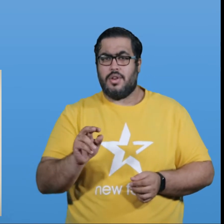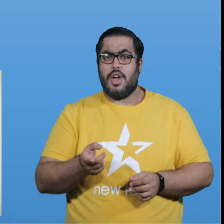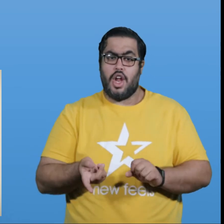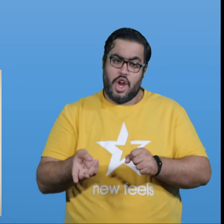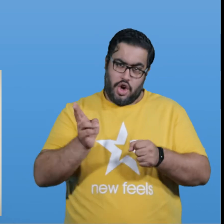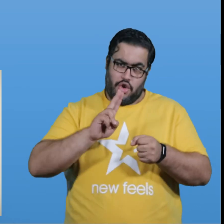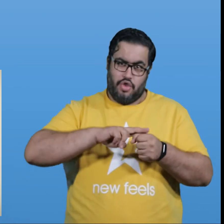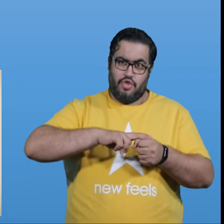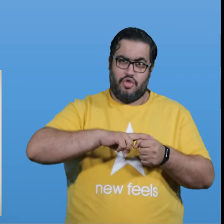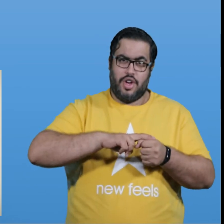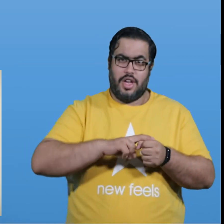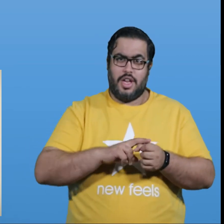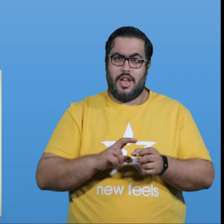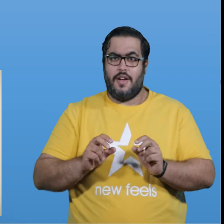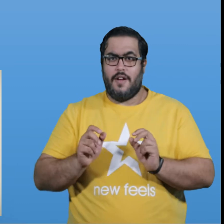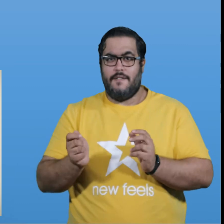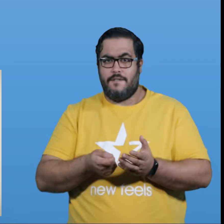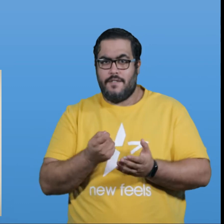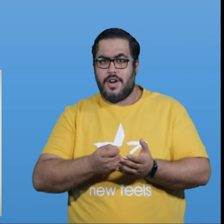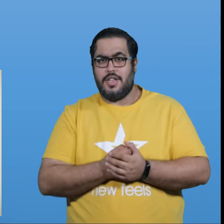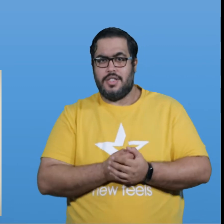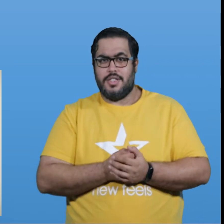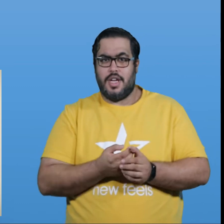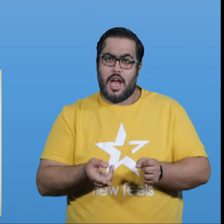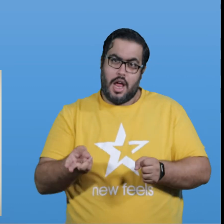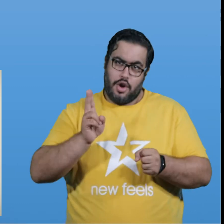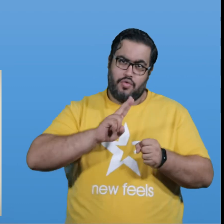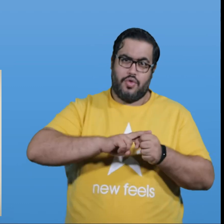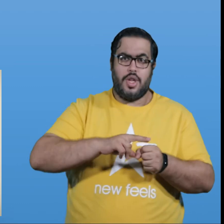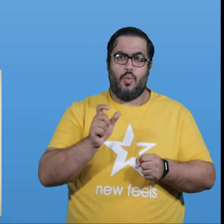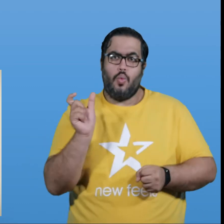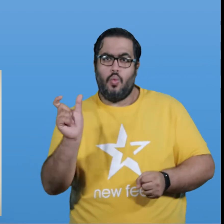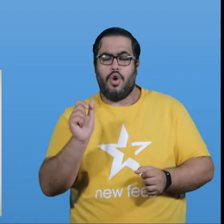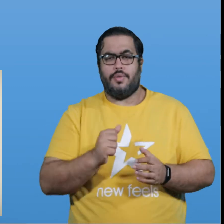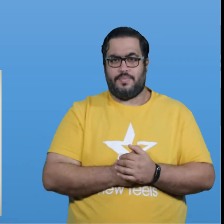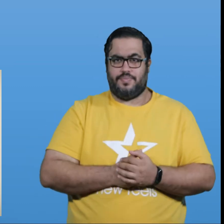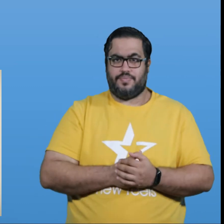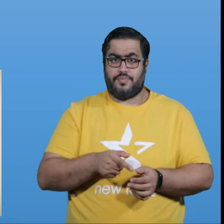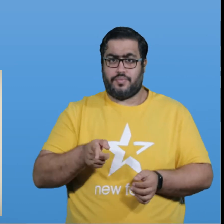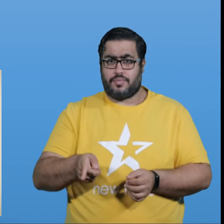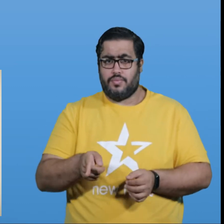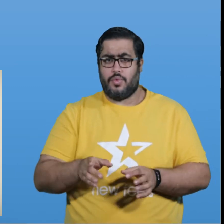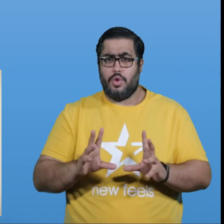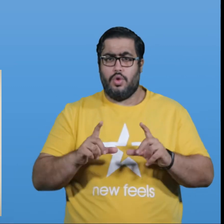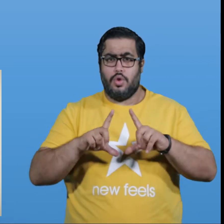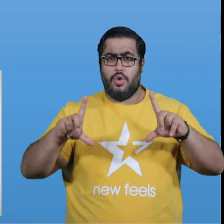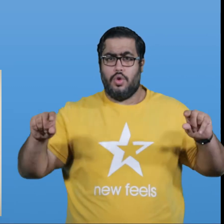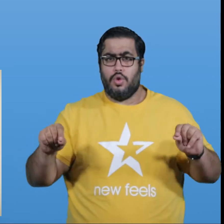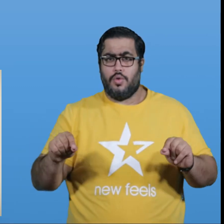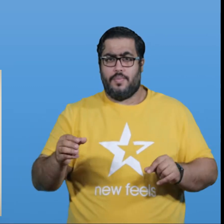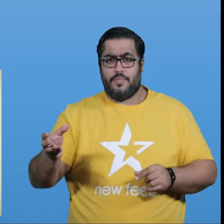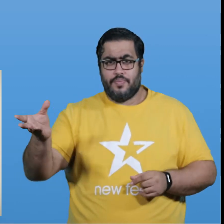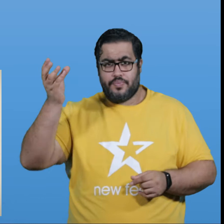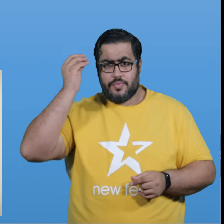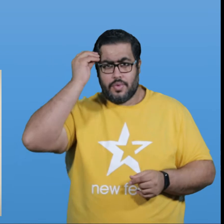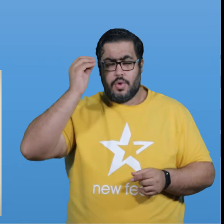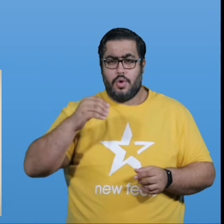is a large, elegant, and cursive script, and it first appeared in medieval times. Just like the image here you see.